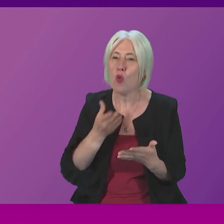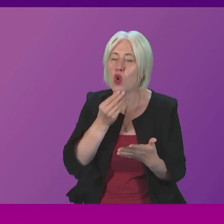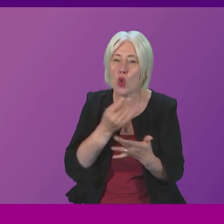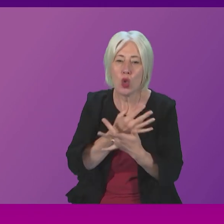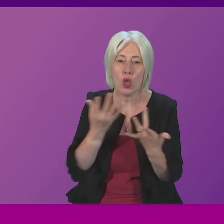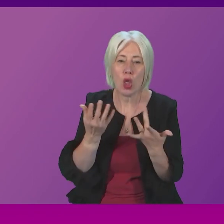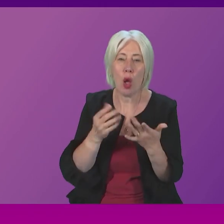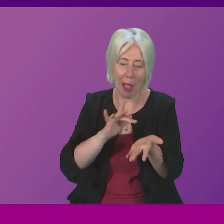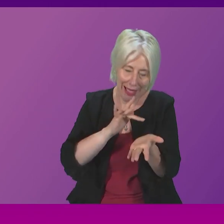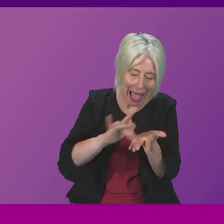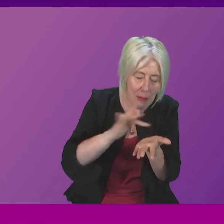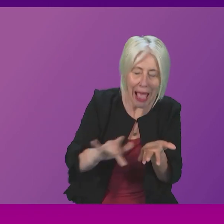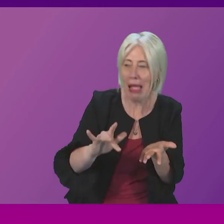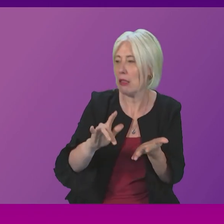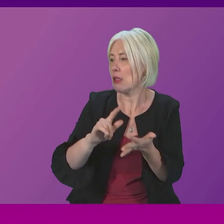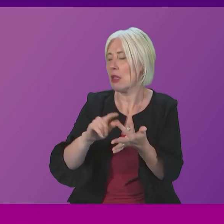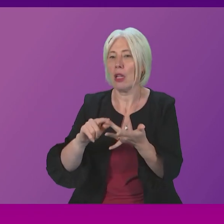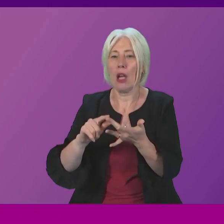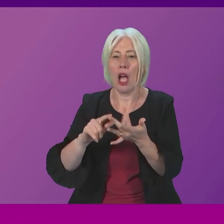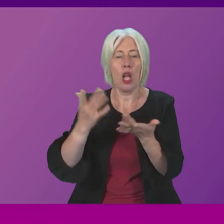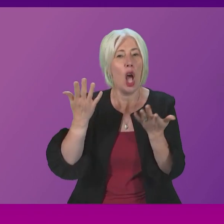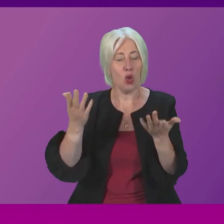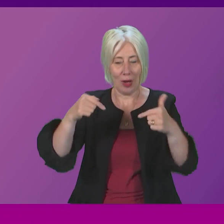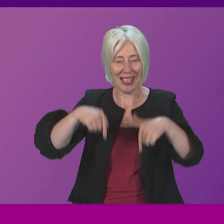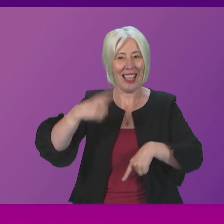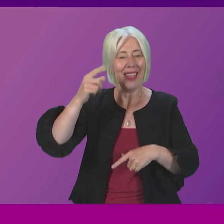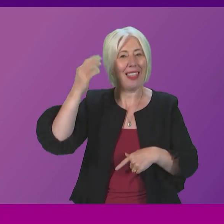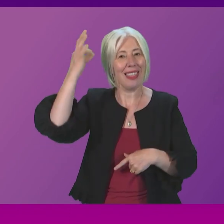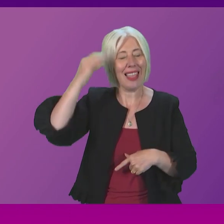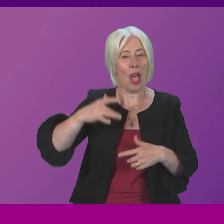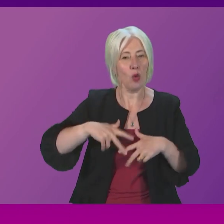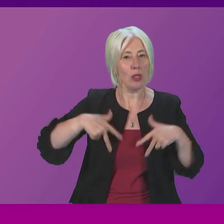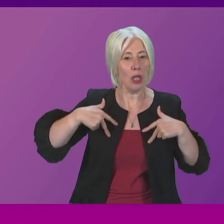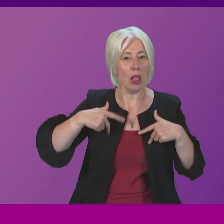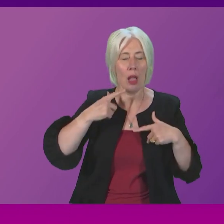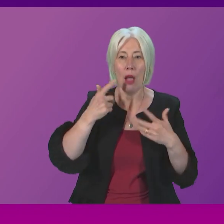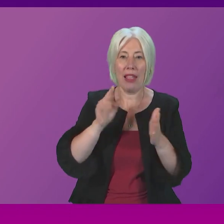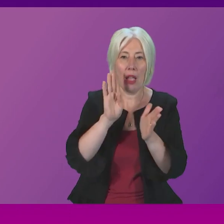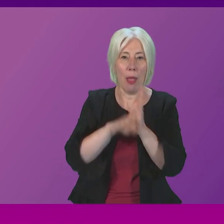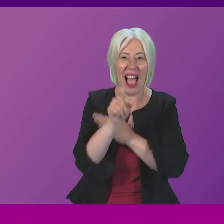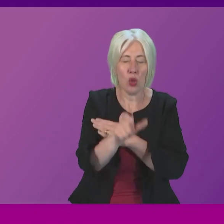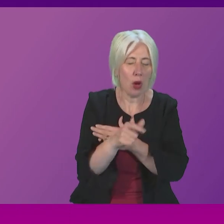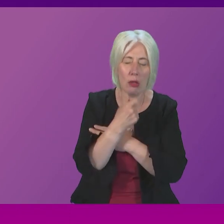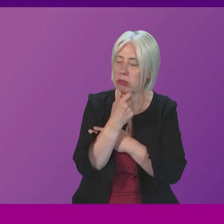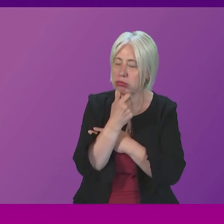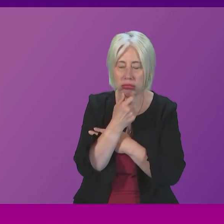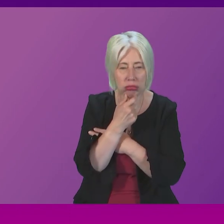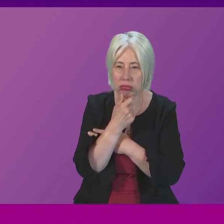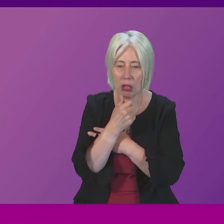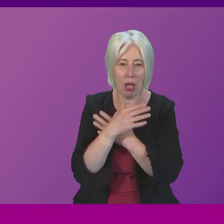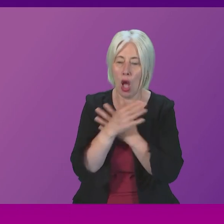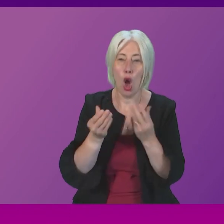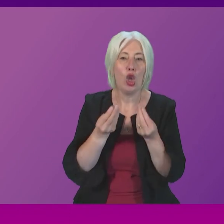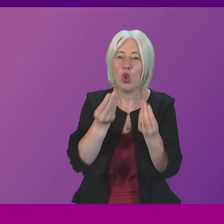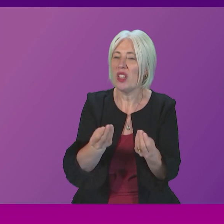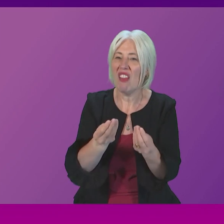things like iPads, and I don't know about here, but at the council level, we have goodness knows how many passwords. I mean, the one thing you don't want to do is give lots of